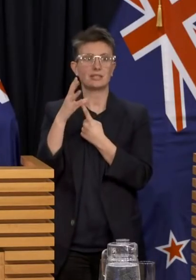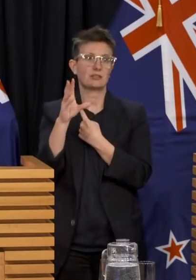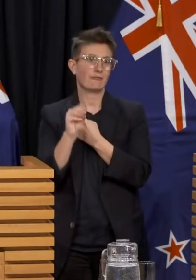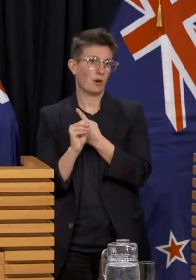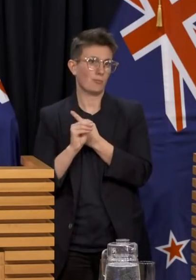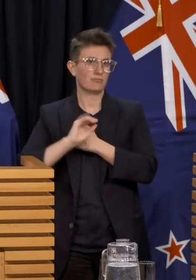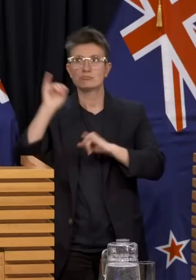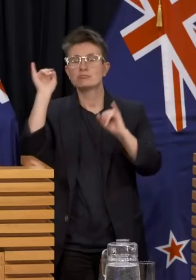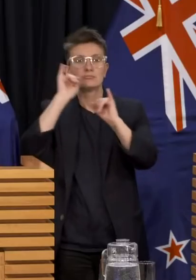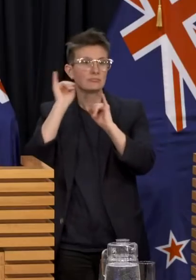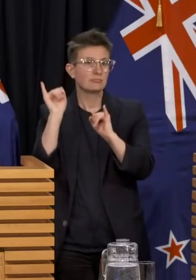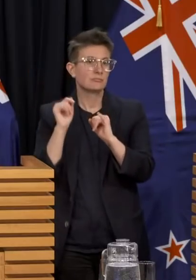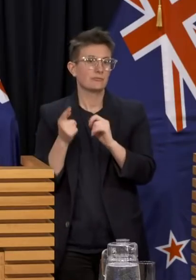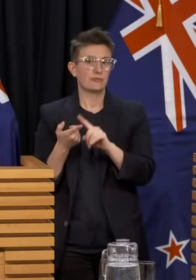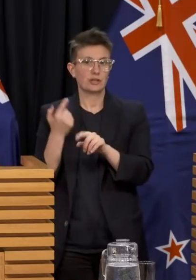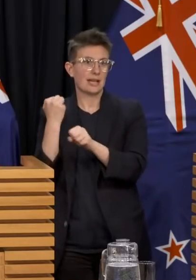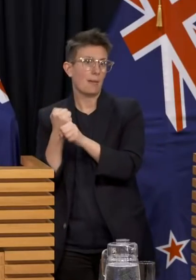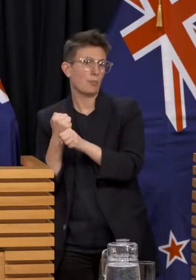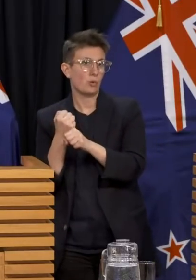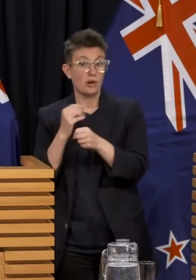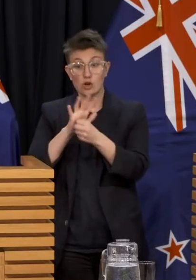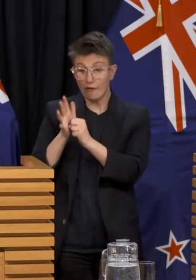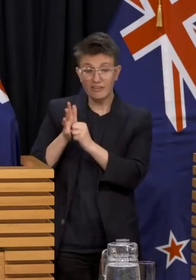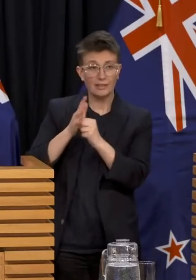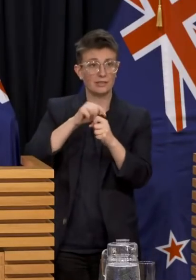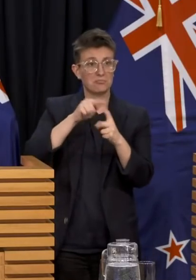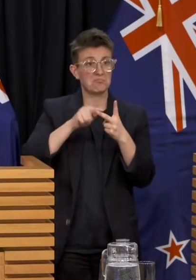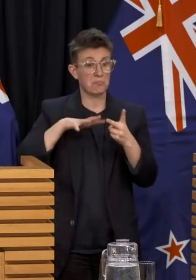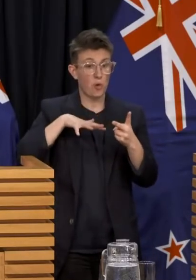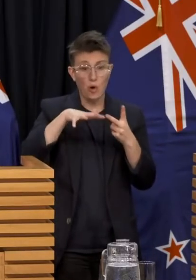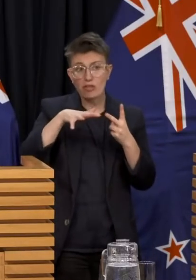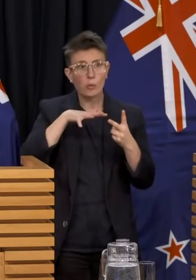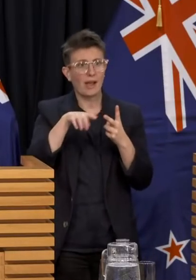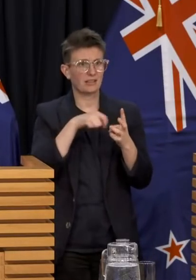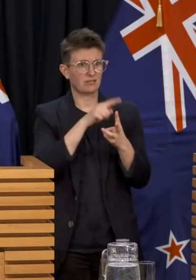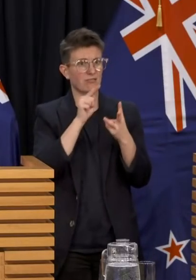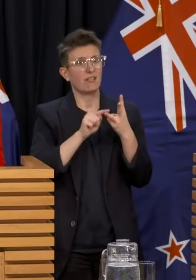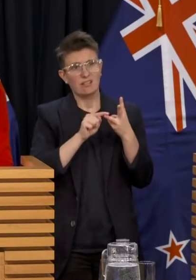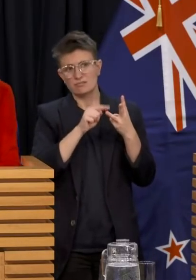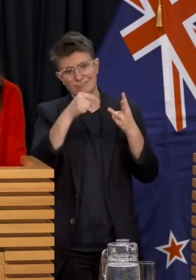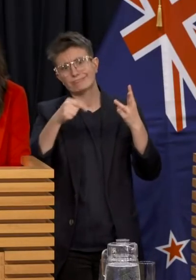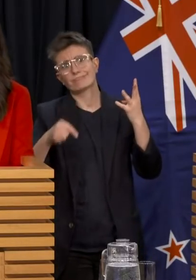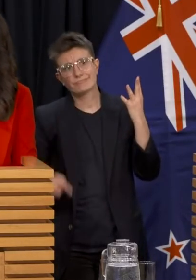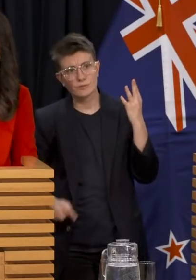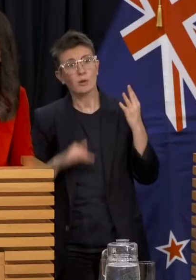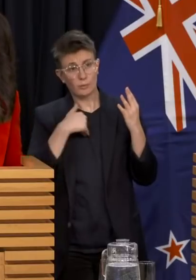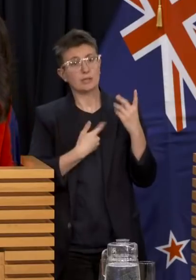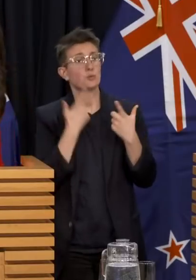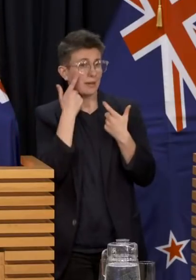is experiencing, but our earthquakes are something unique to us. And so I do think that careful management is still required.